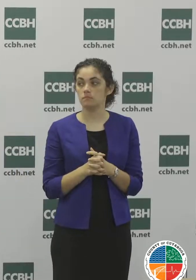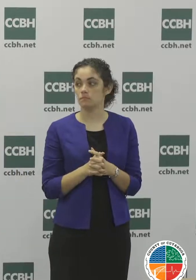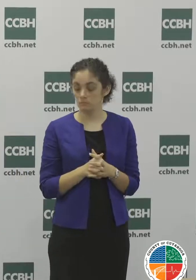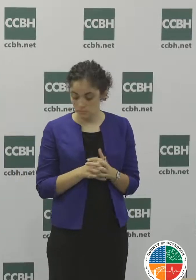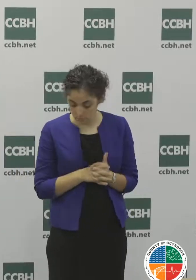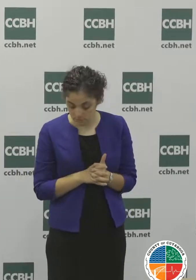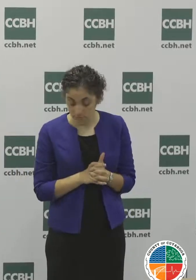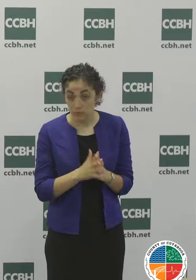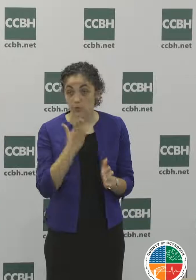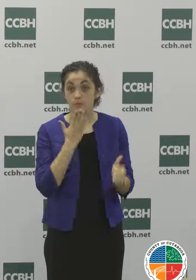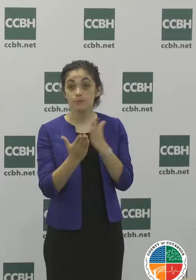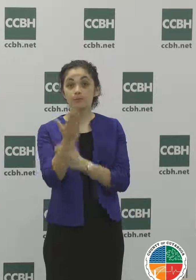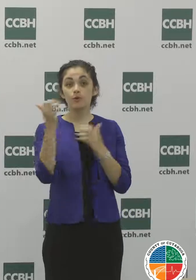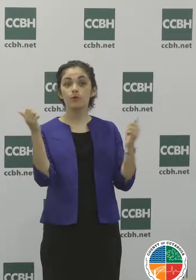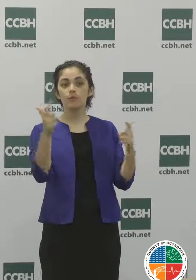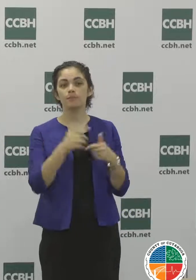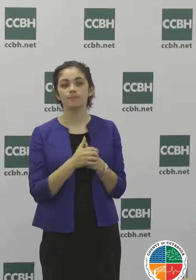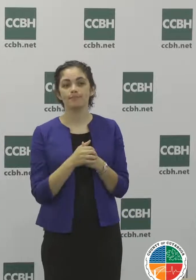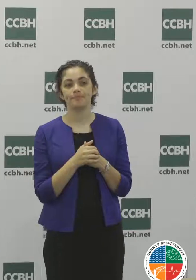Good morning, everyone.